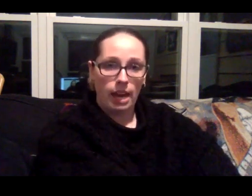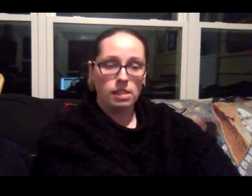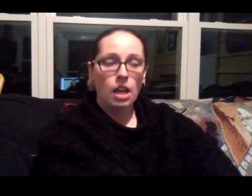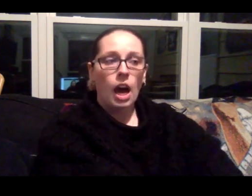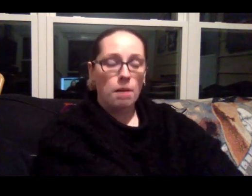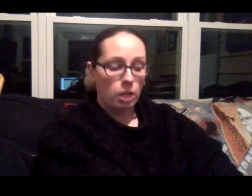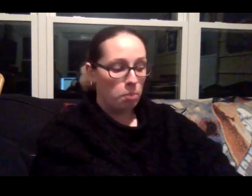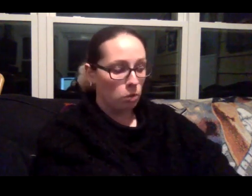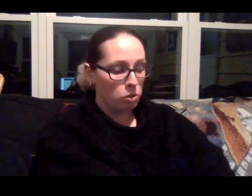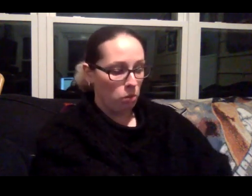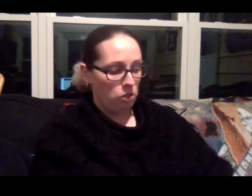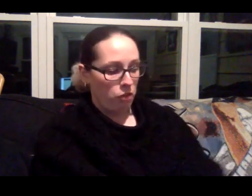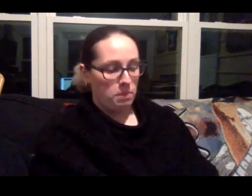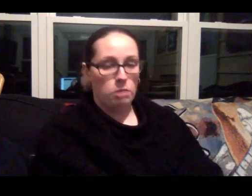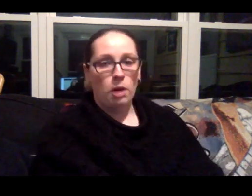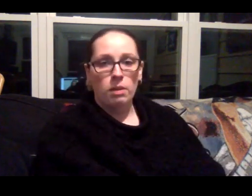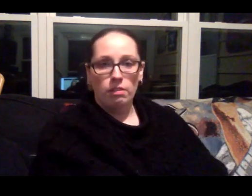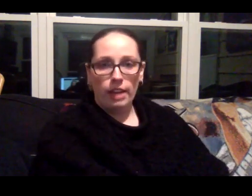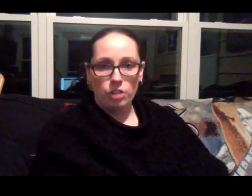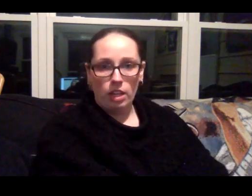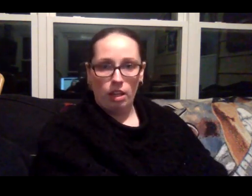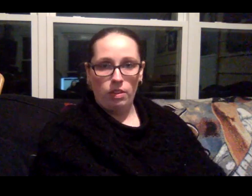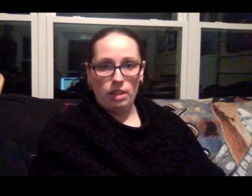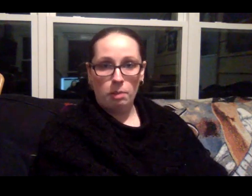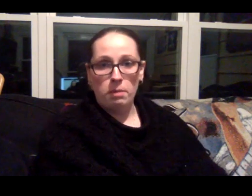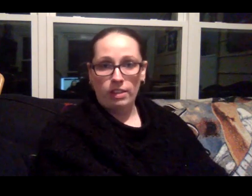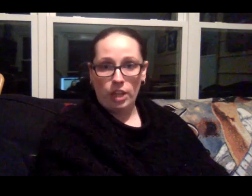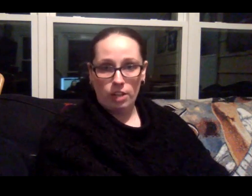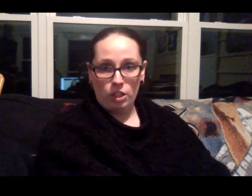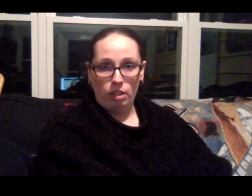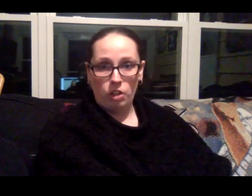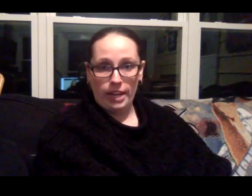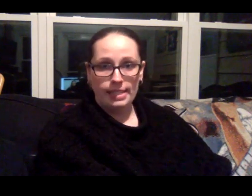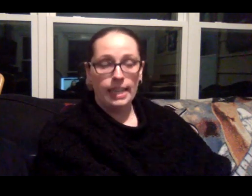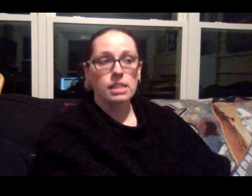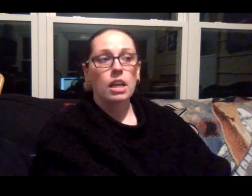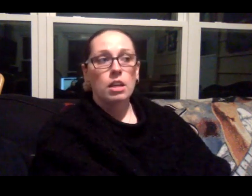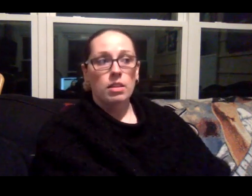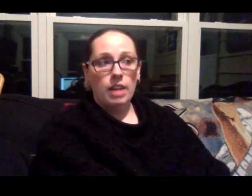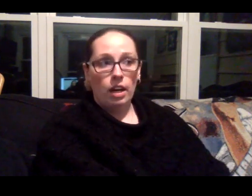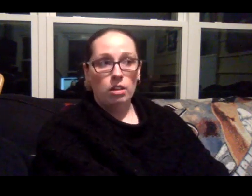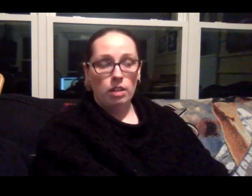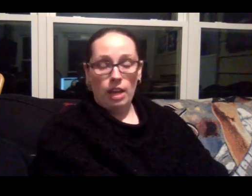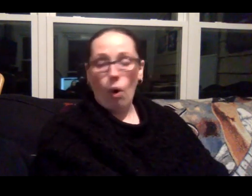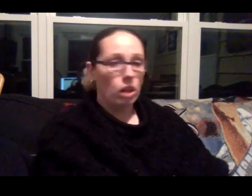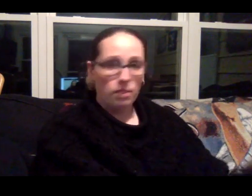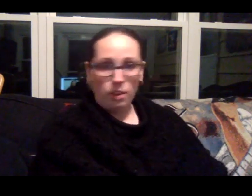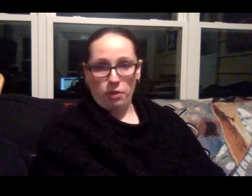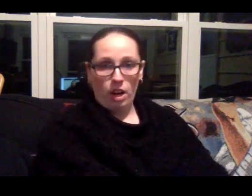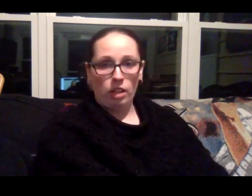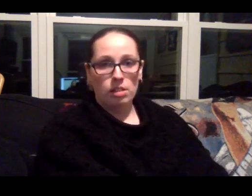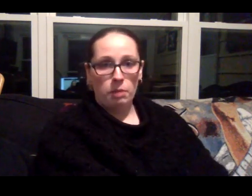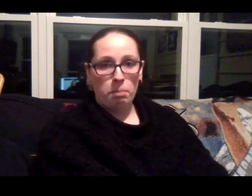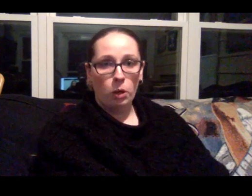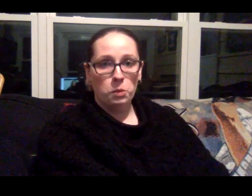says. I'm going to post the ones from the department of education, the department of education in the United States. They're in all of the